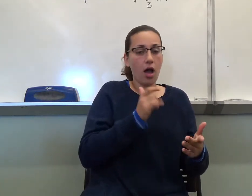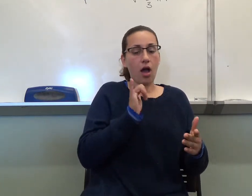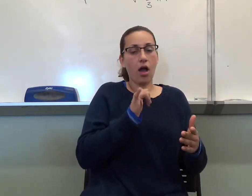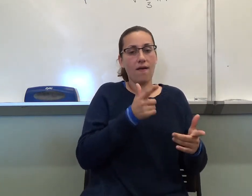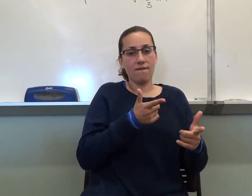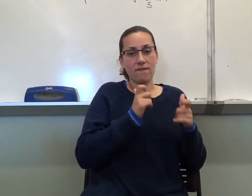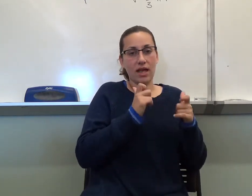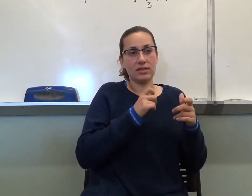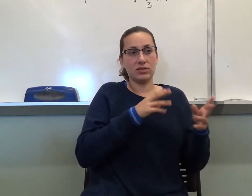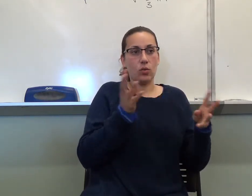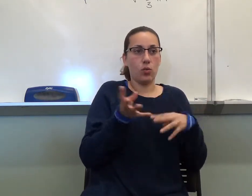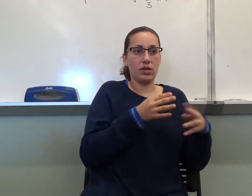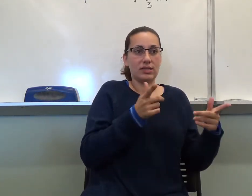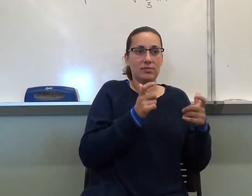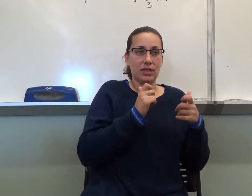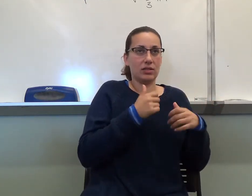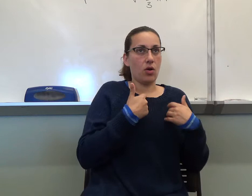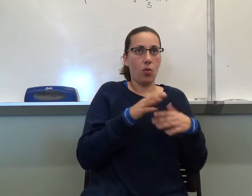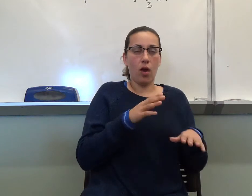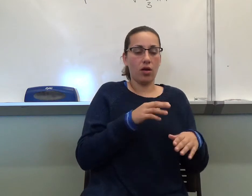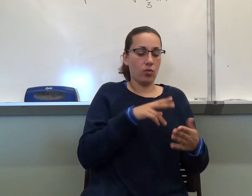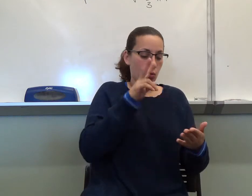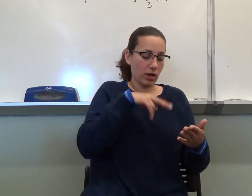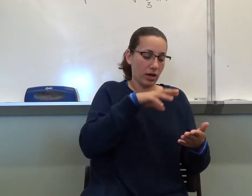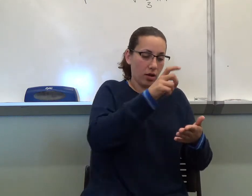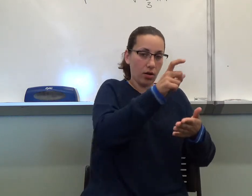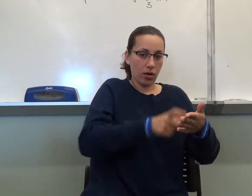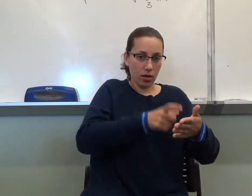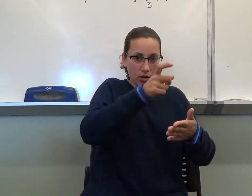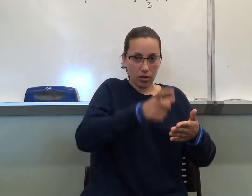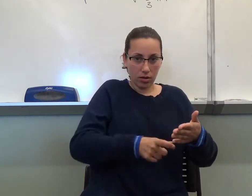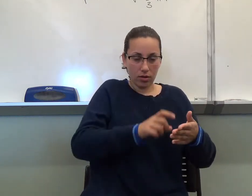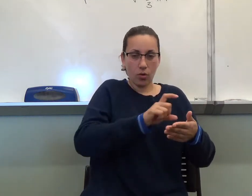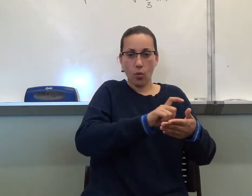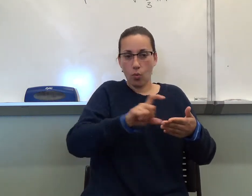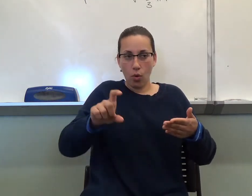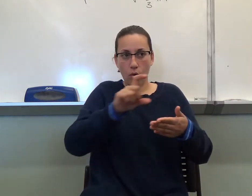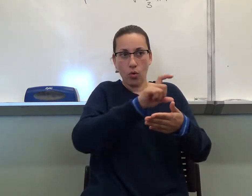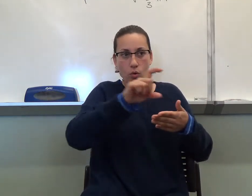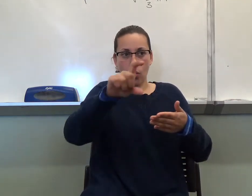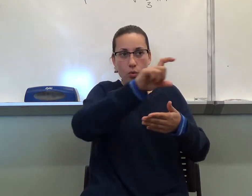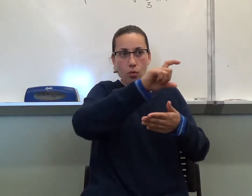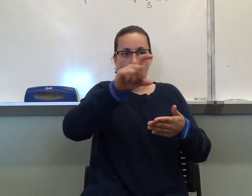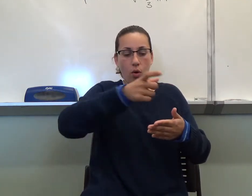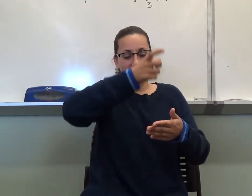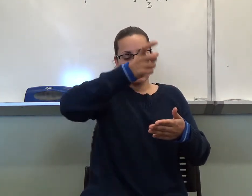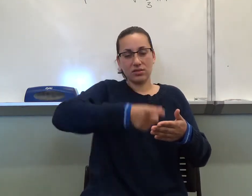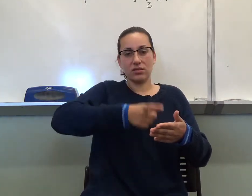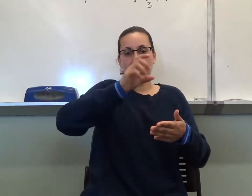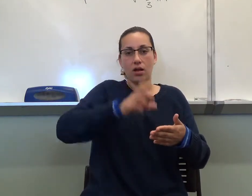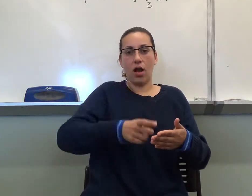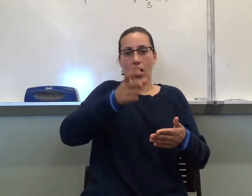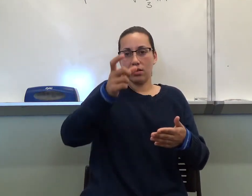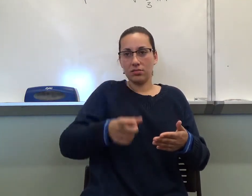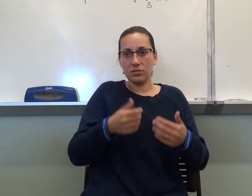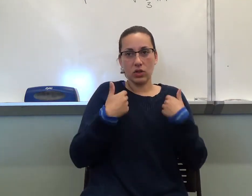without, having to go rows and columns. They don't want to do that. That's your job, not theirs. I mean, really, that's the way it is today.